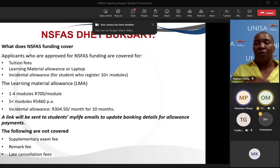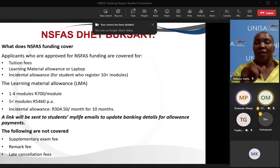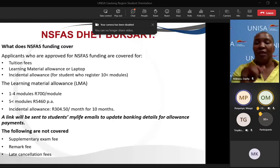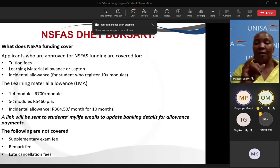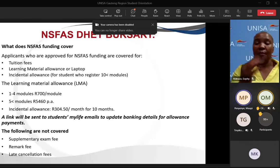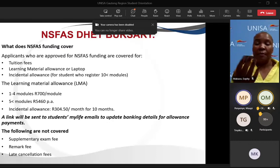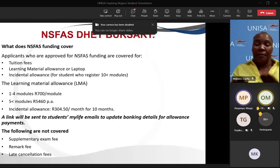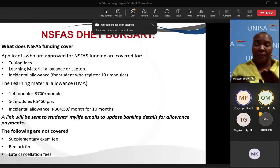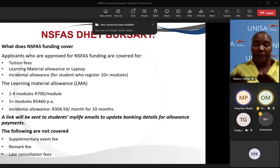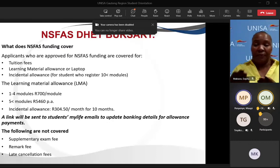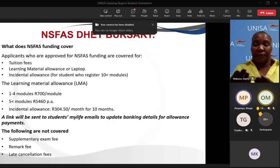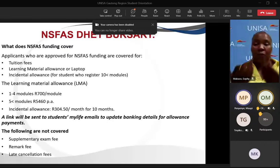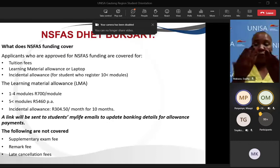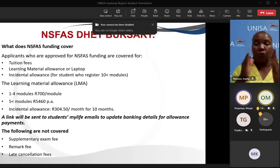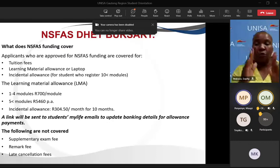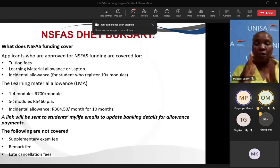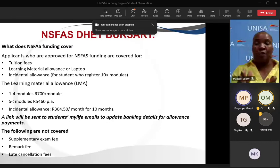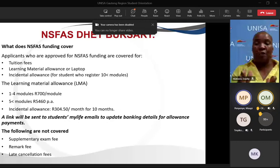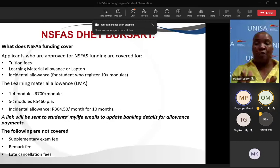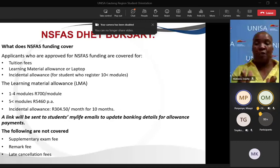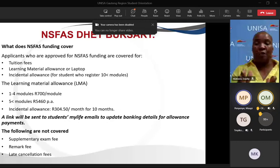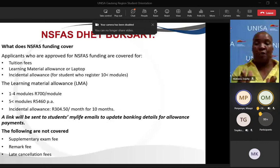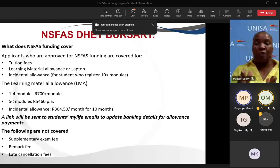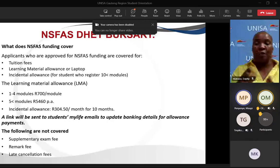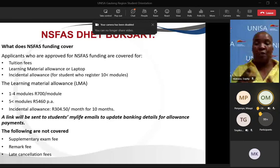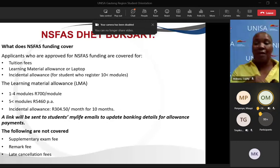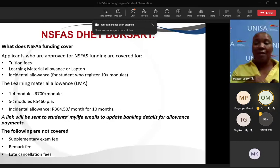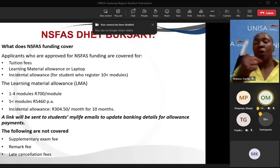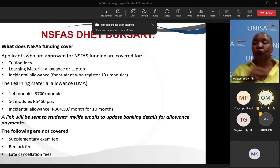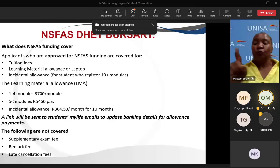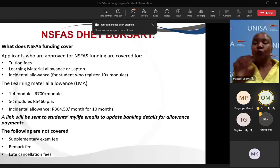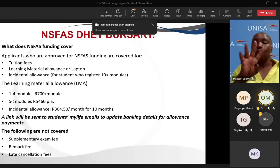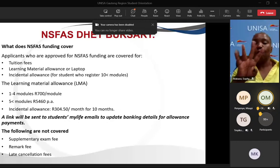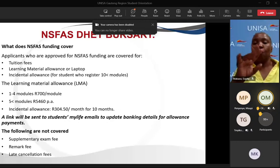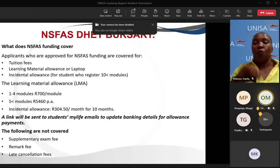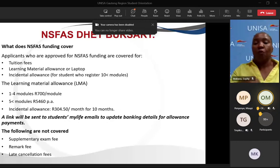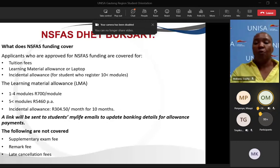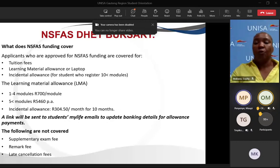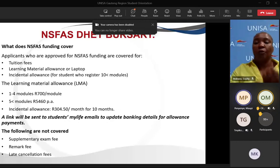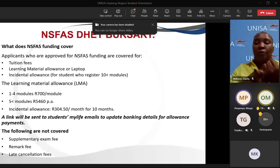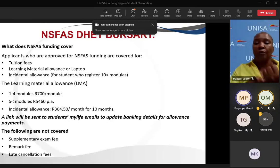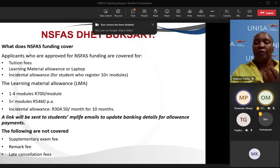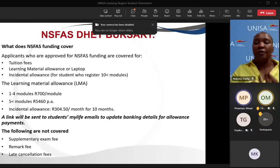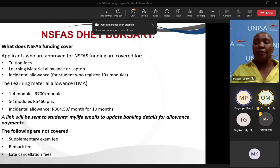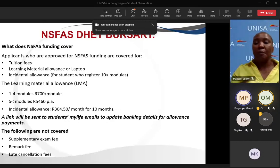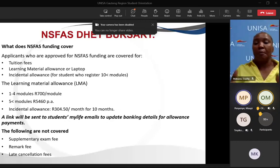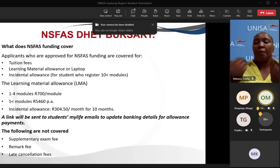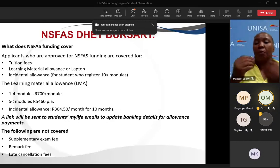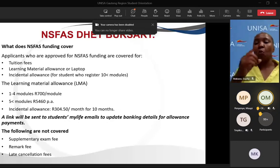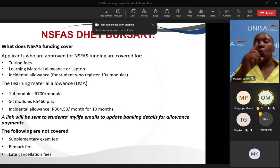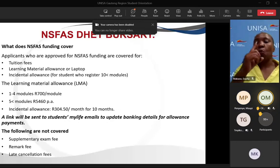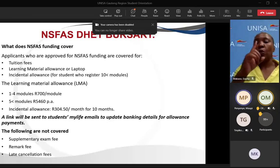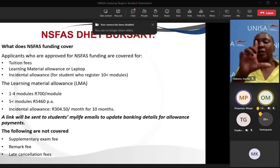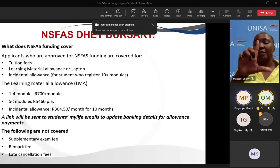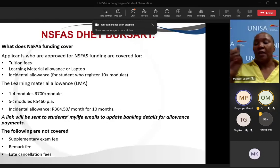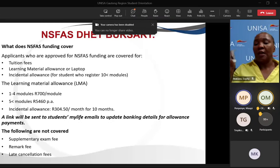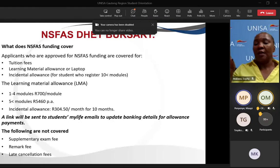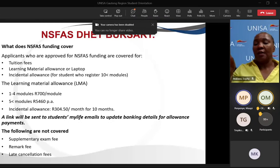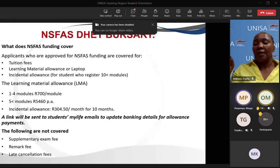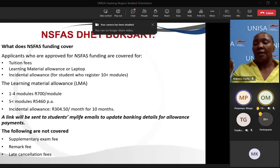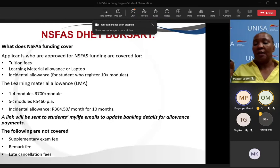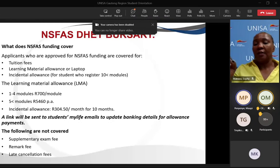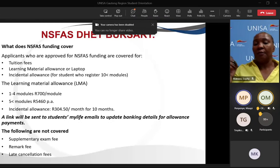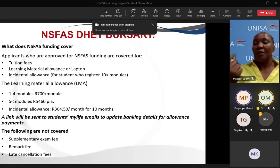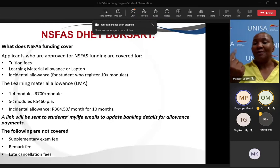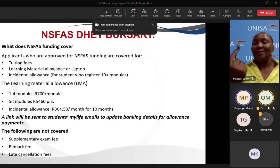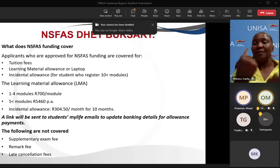student is registered for one two they will get 700 rent per module